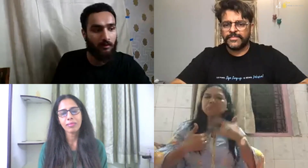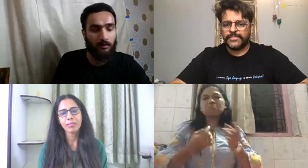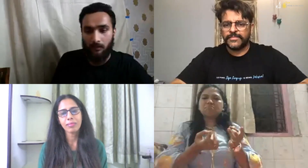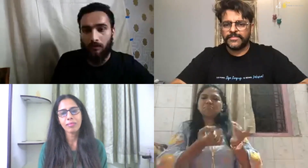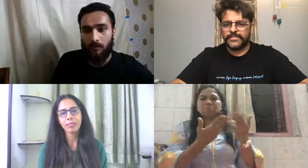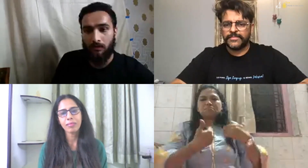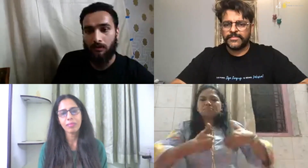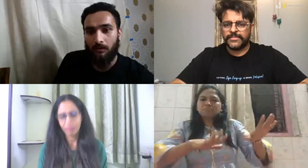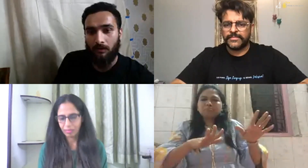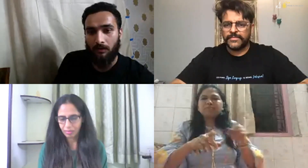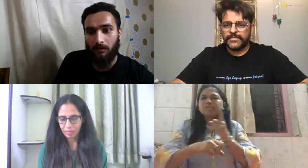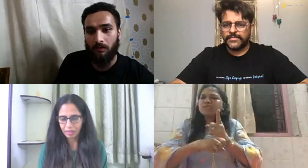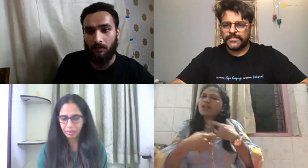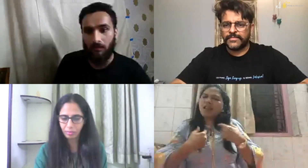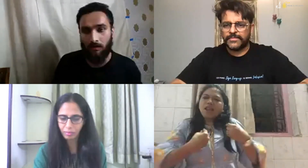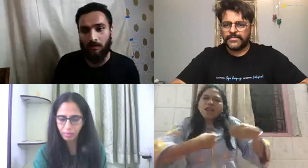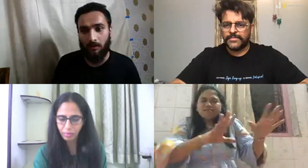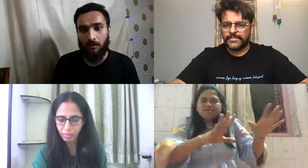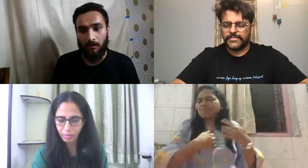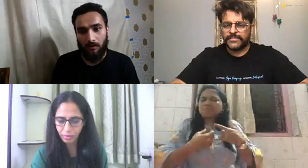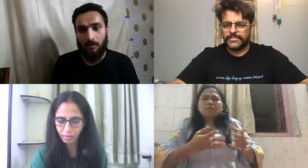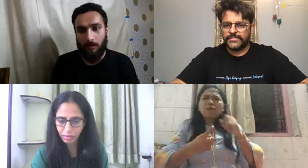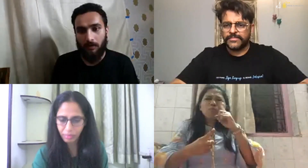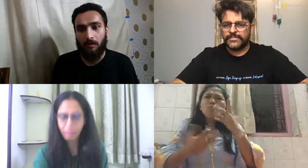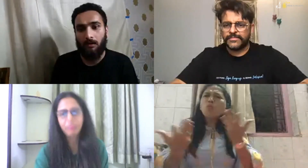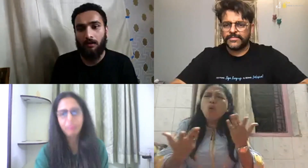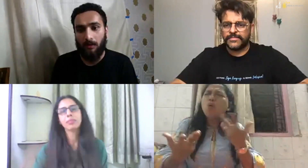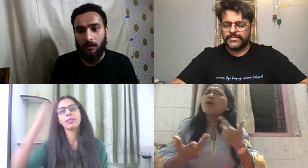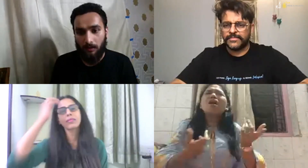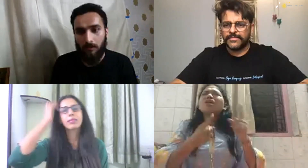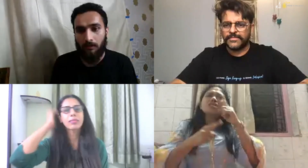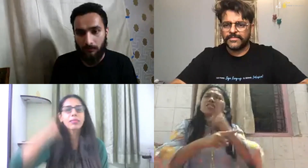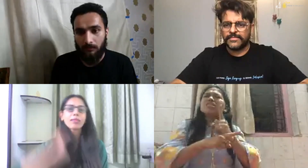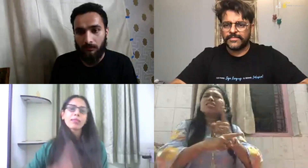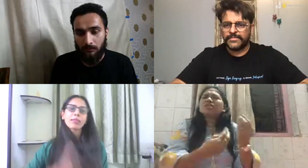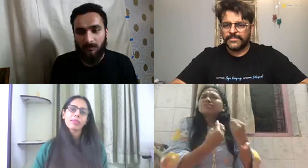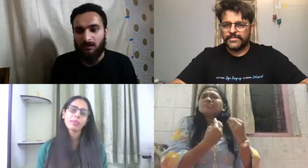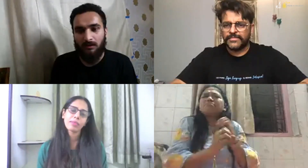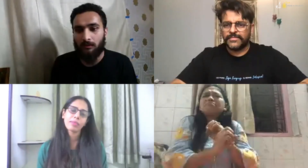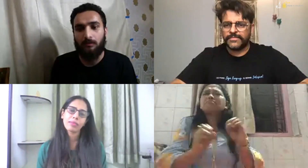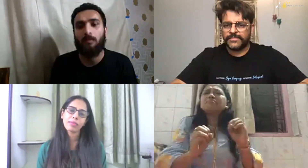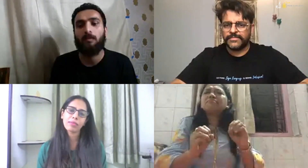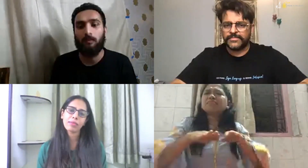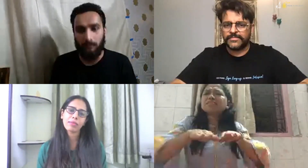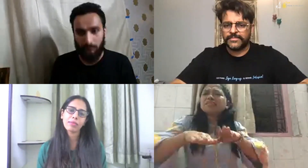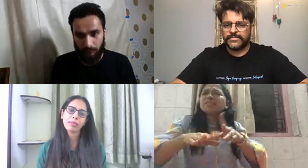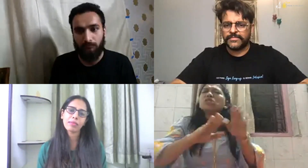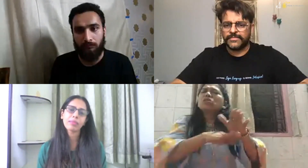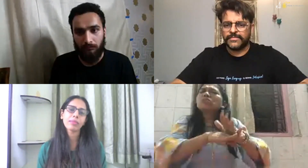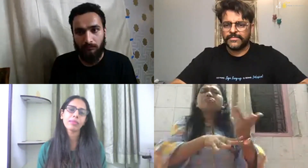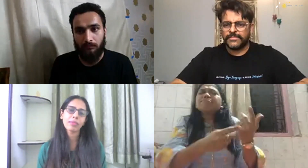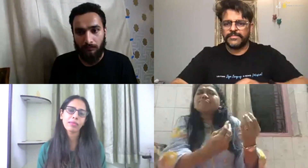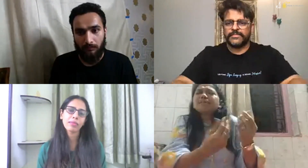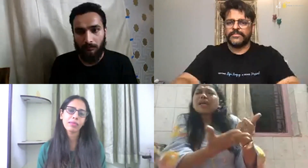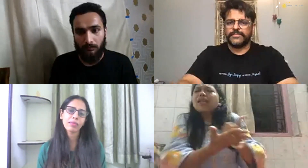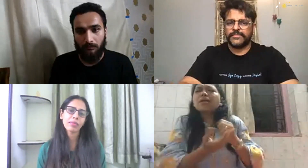the designs. But then I thought, okay, I will try by myself. I left that organization. My teacher asked me, my mother